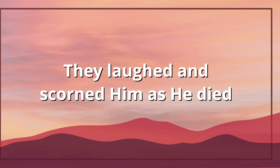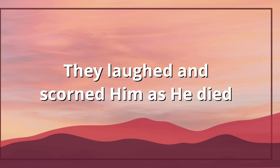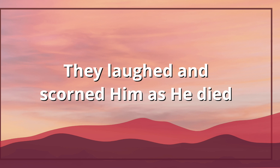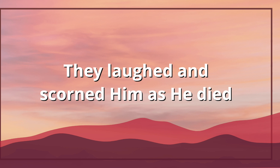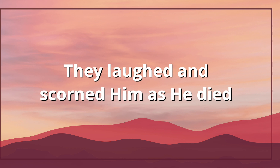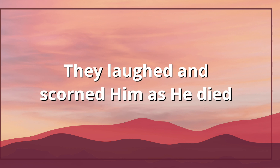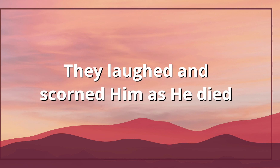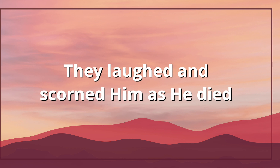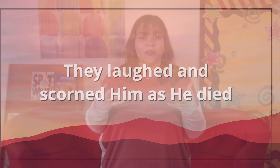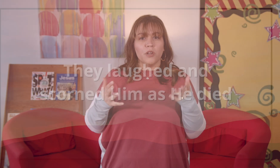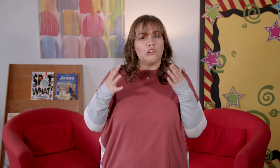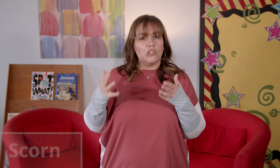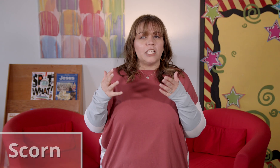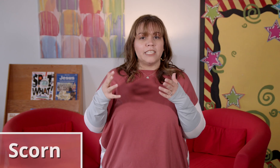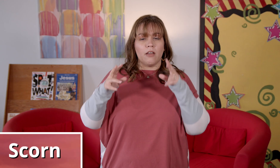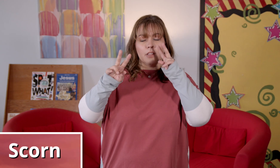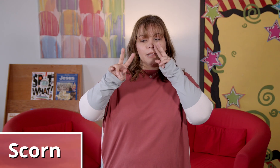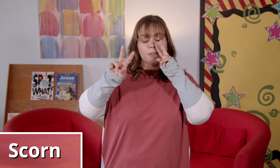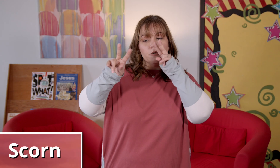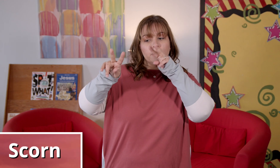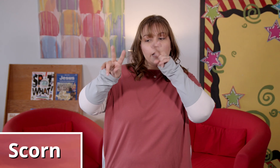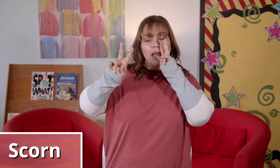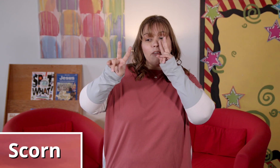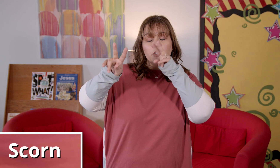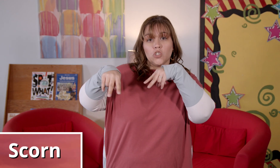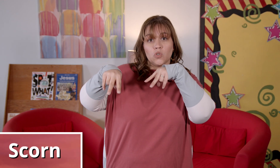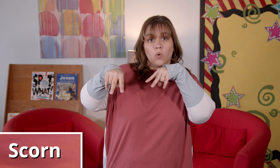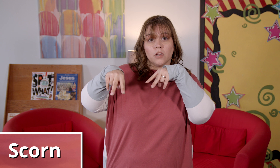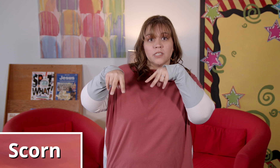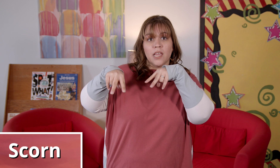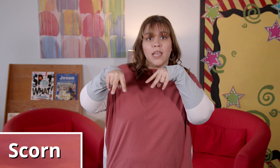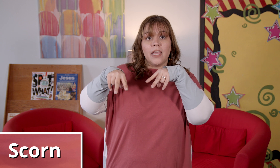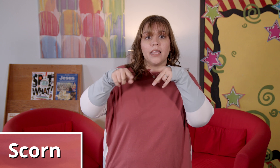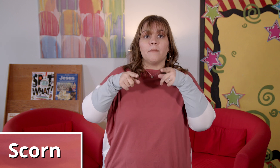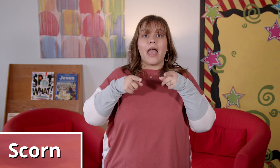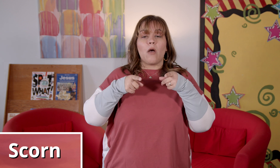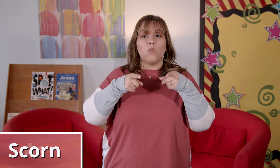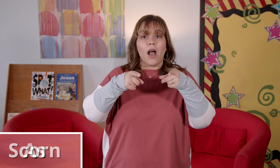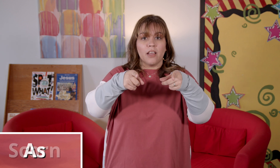died. When we scorn somebody, you're looking down on them. So they laughed and scorned him